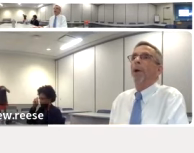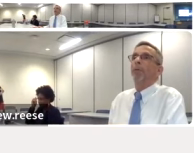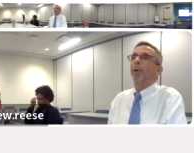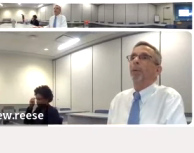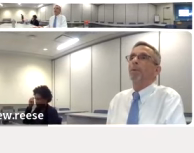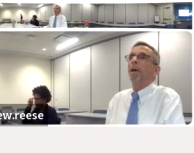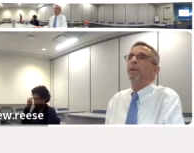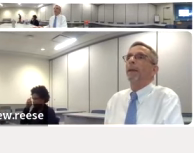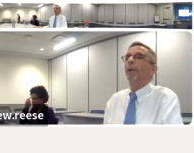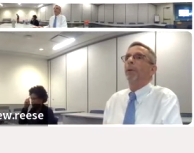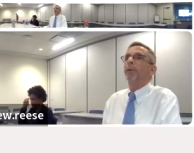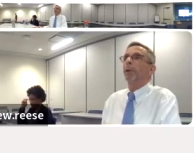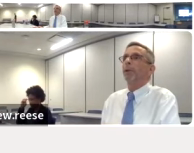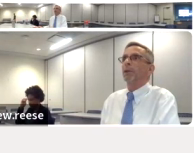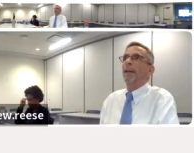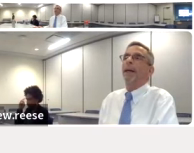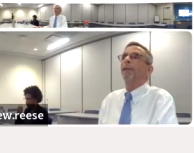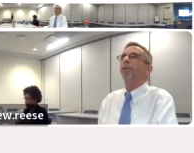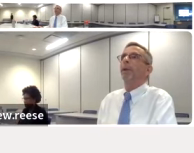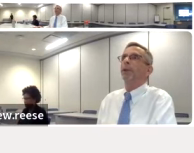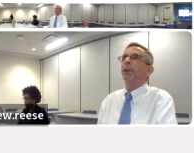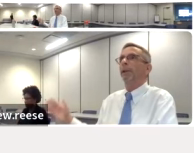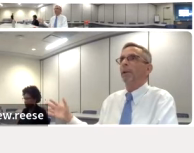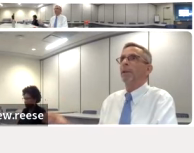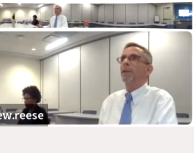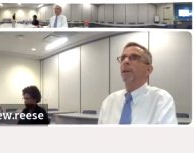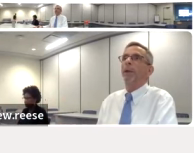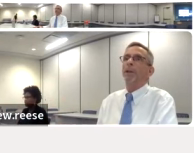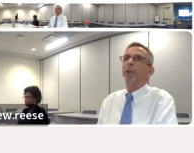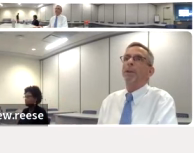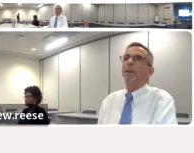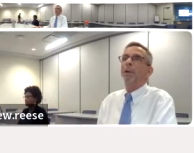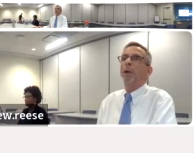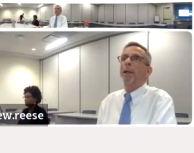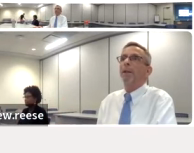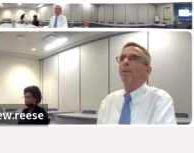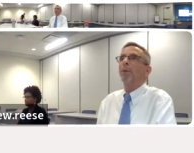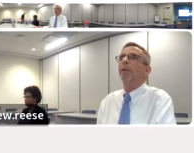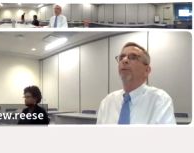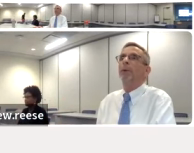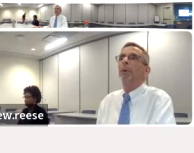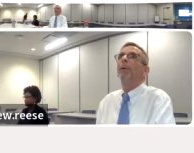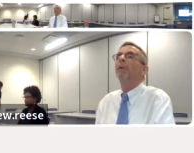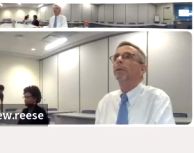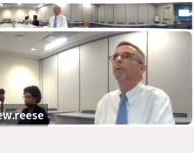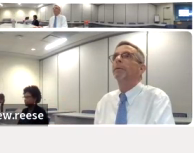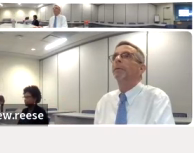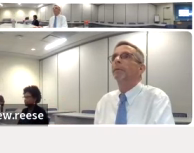I don't know if you have a response to that, or if you can just take that information and consider it as you consider your guidance moving